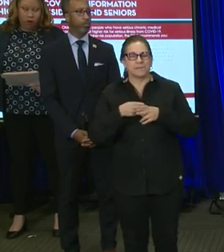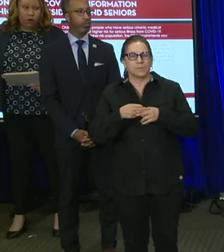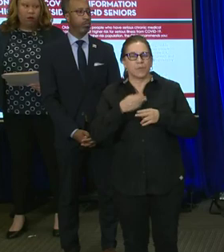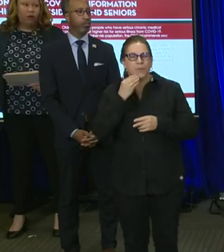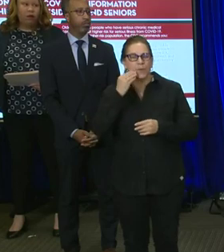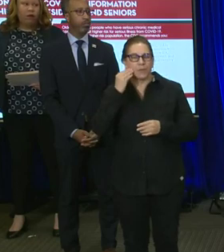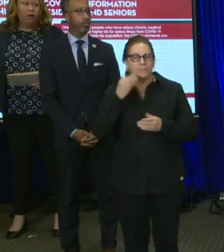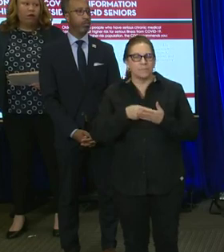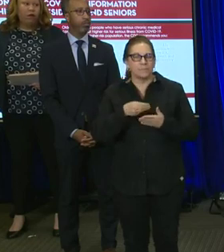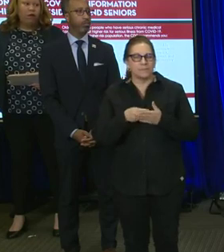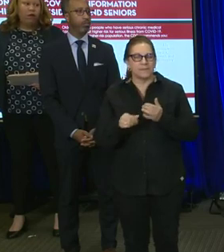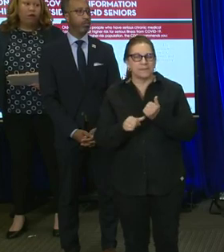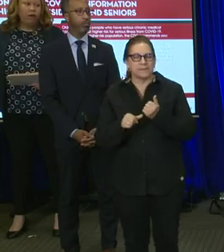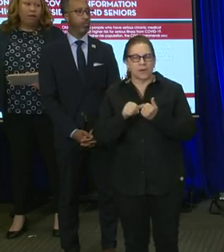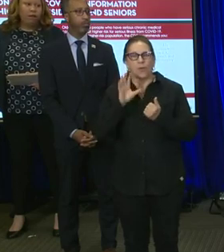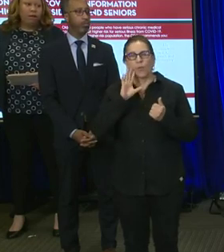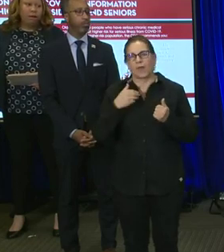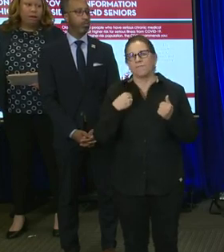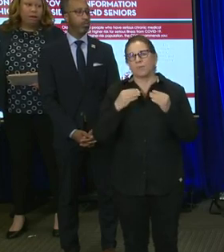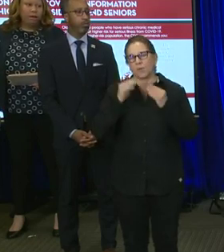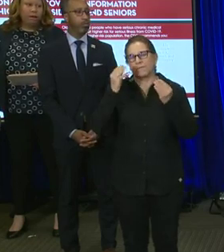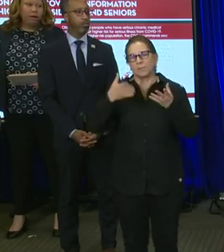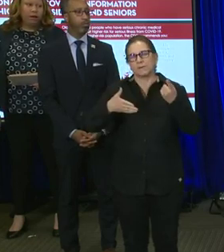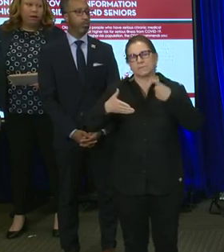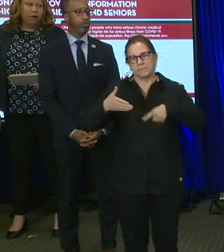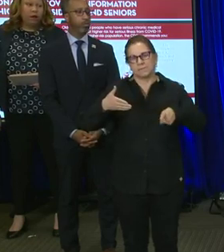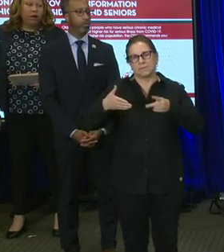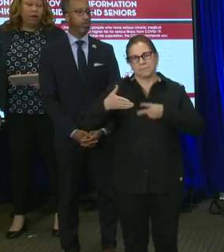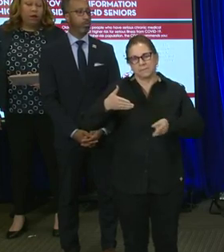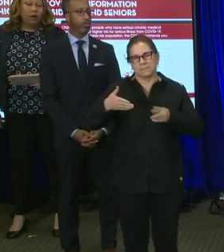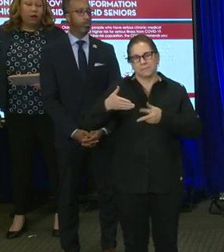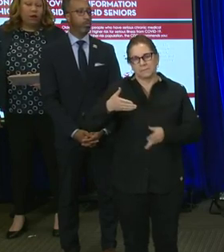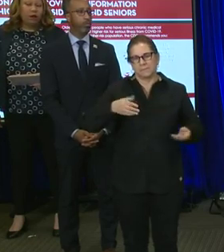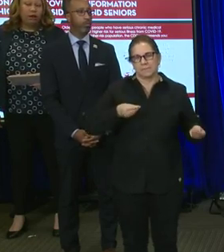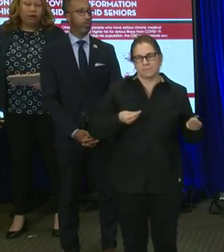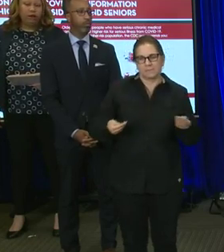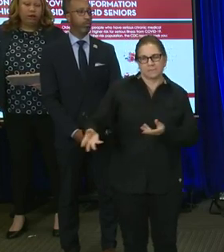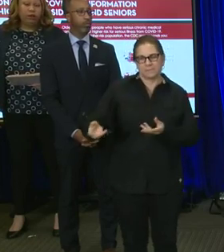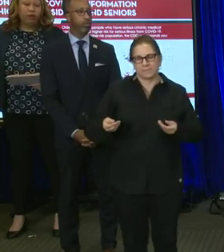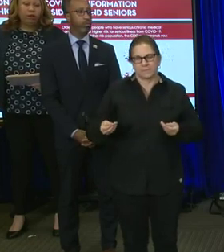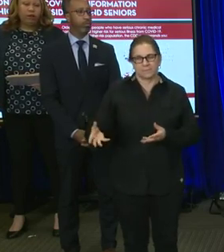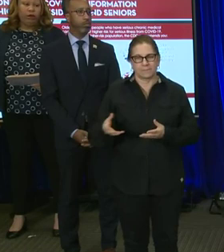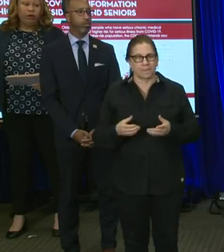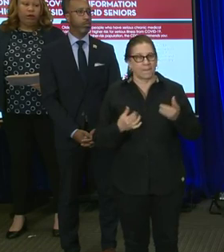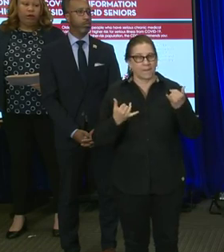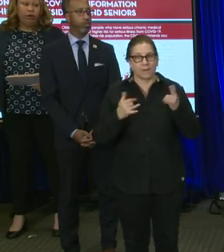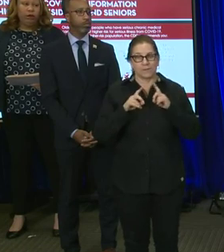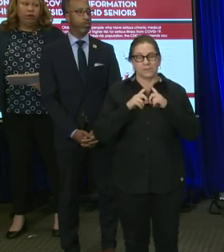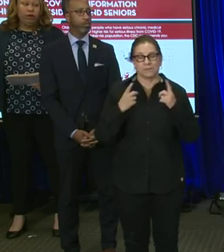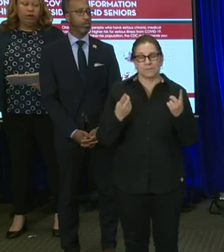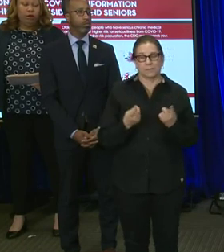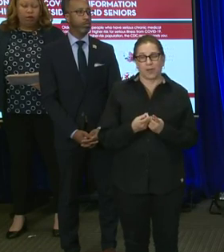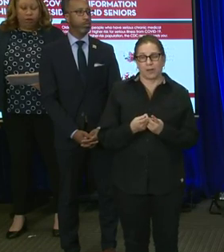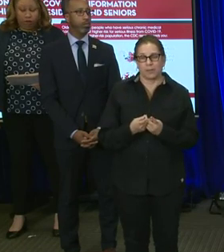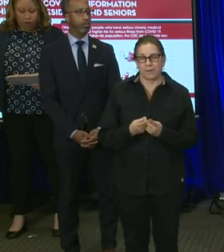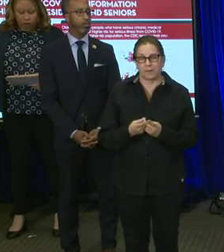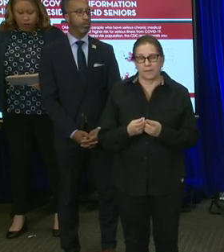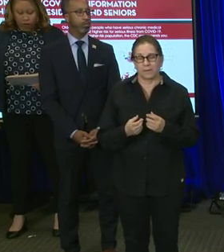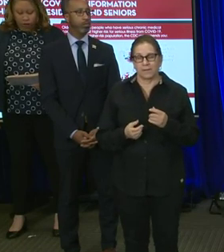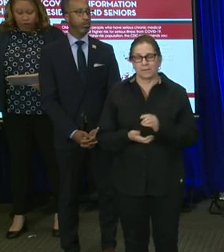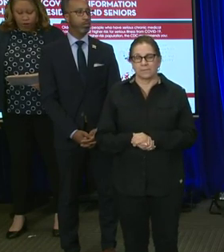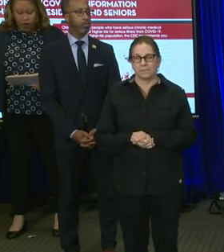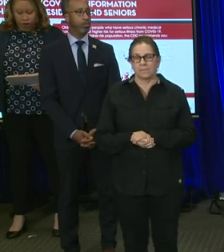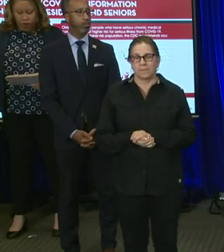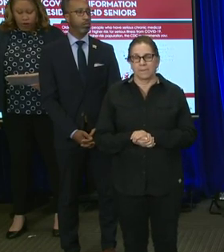also have programs within the Department of Insurance, Securities, and Banking. One such program is the Collateral Support